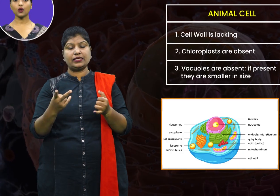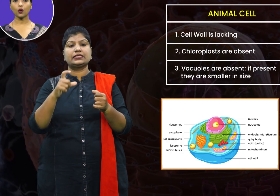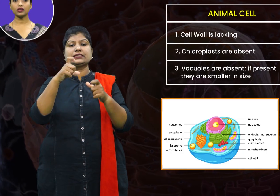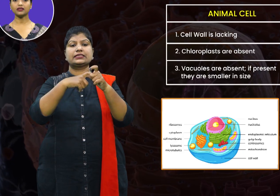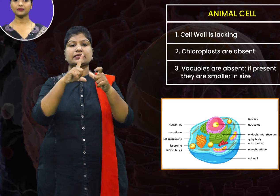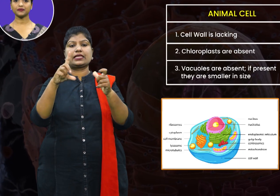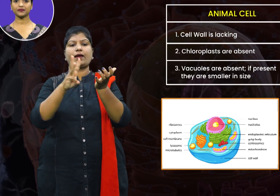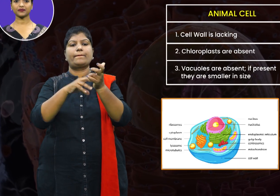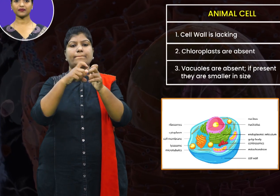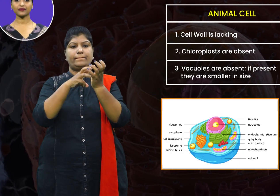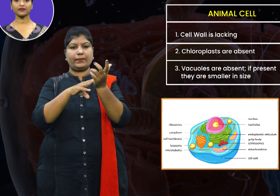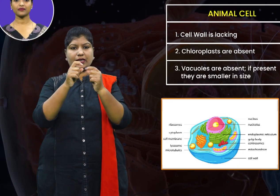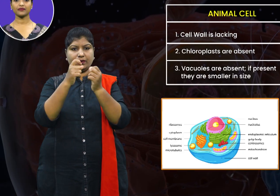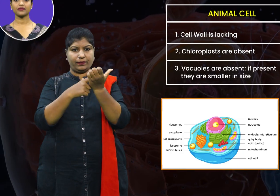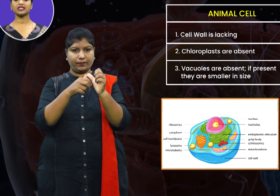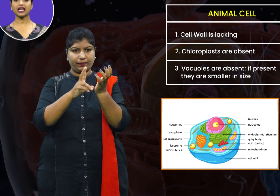is called